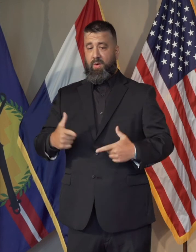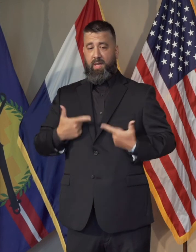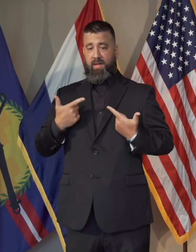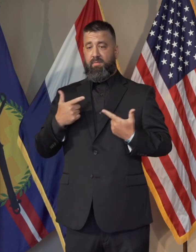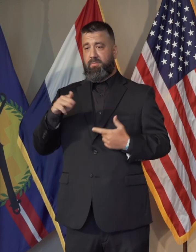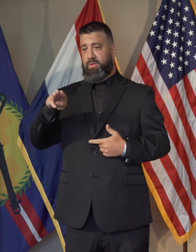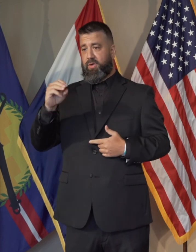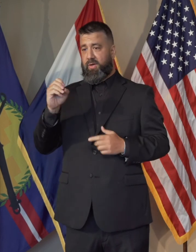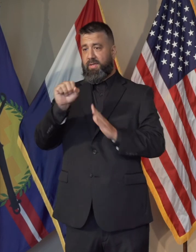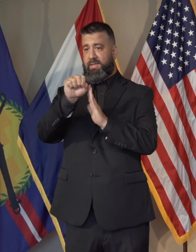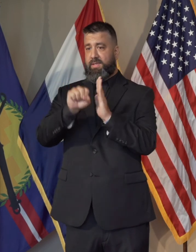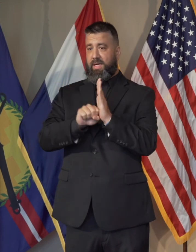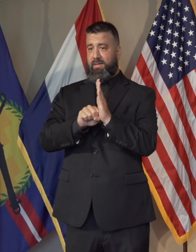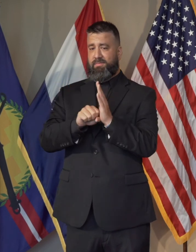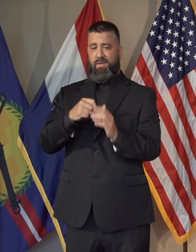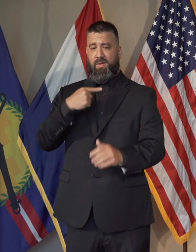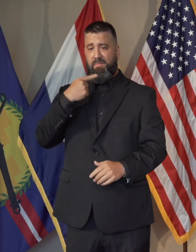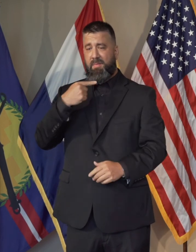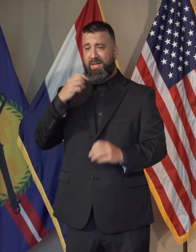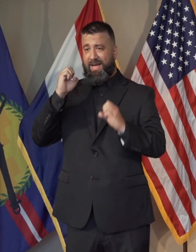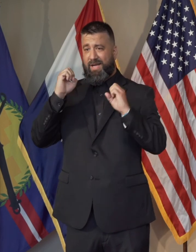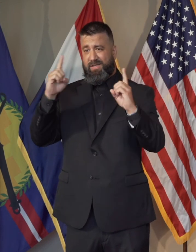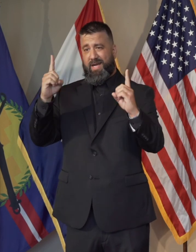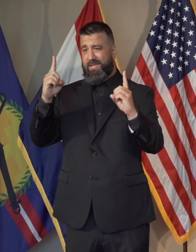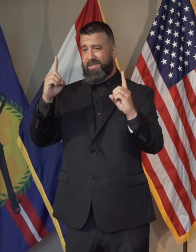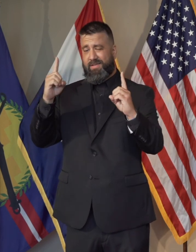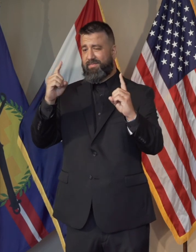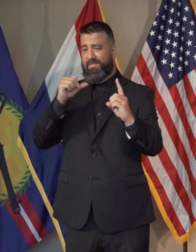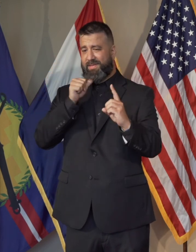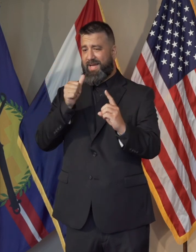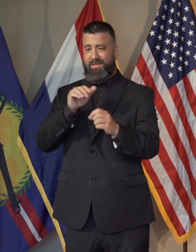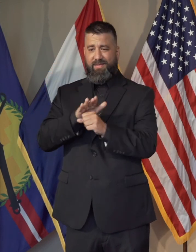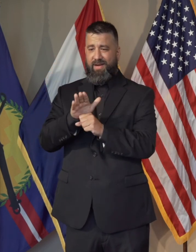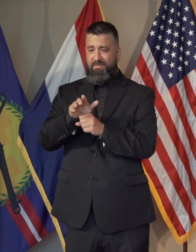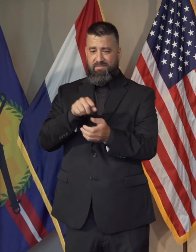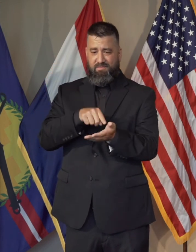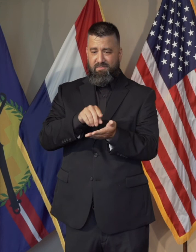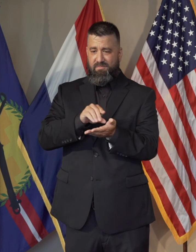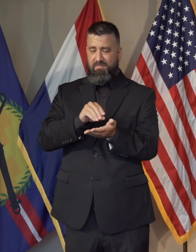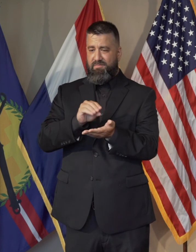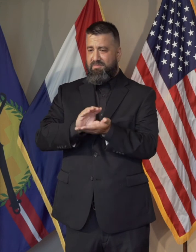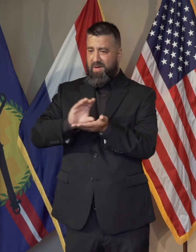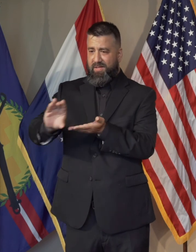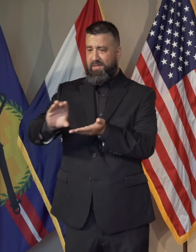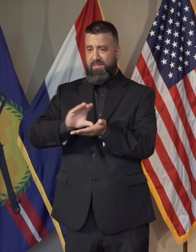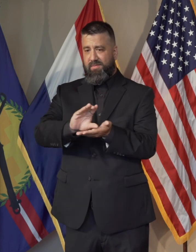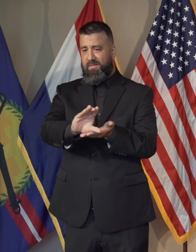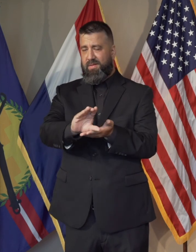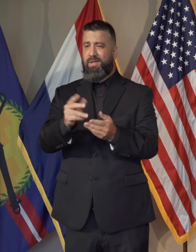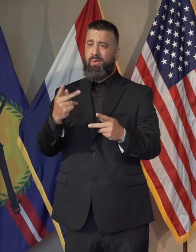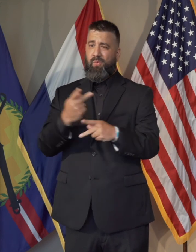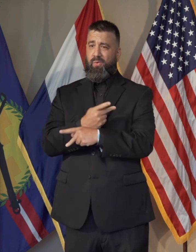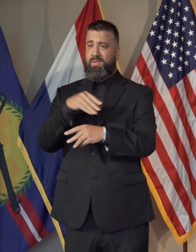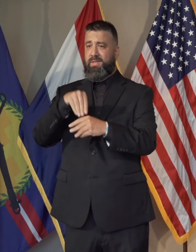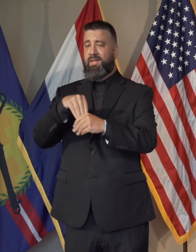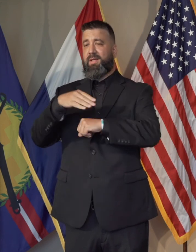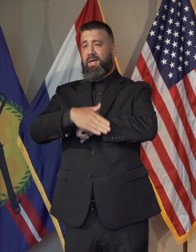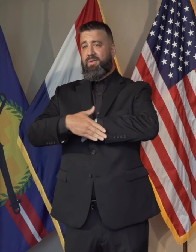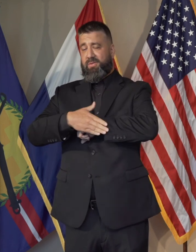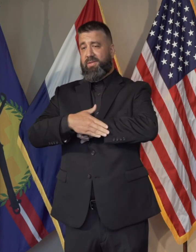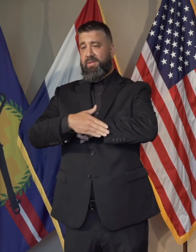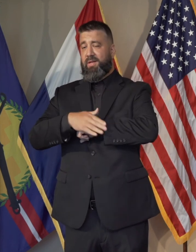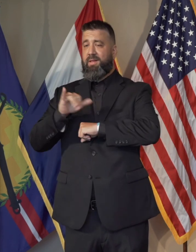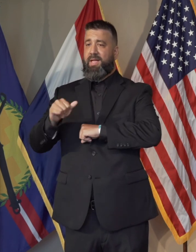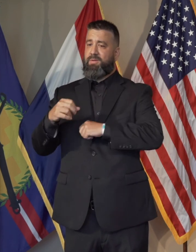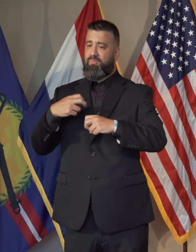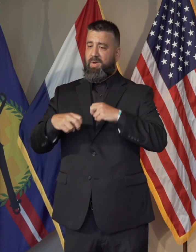where public education is historically underfunded, one of the worst in the country, and that's a problem for us, and that leaves us